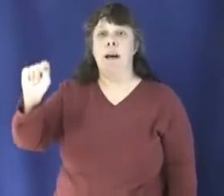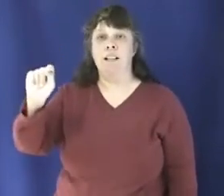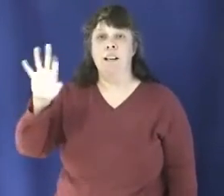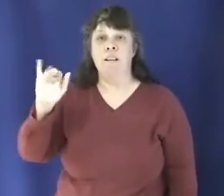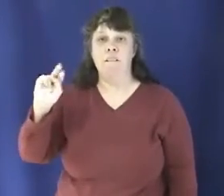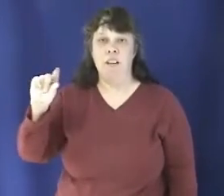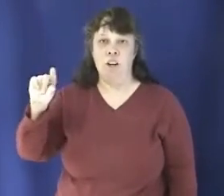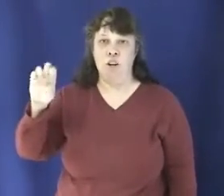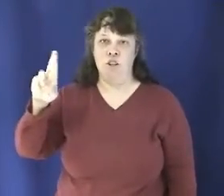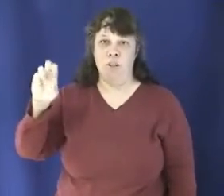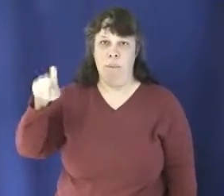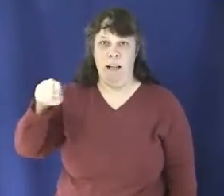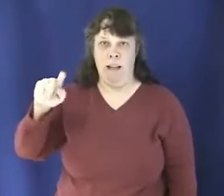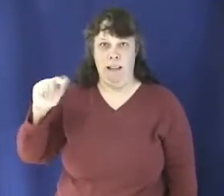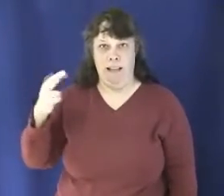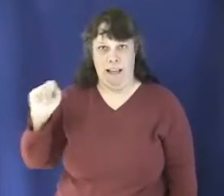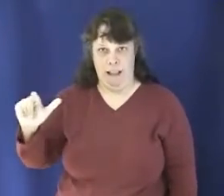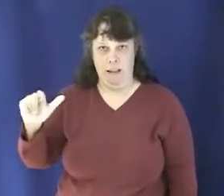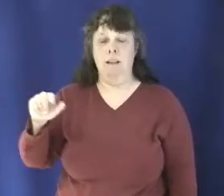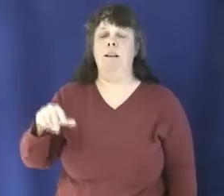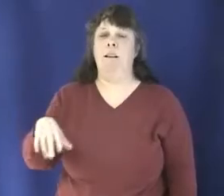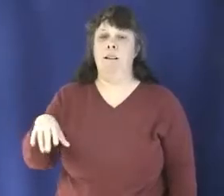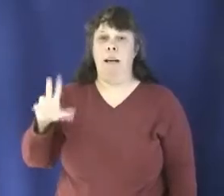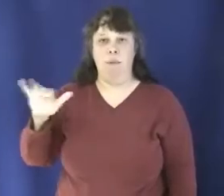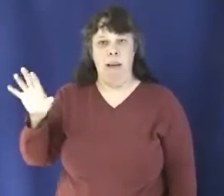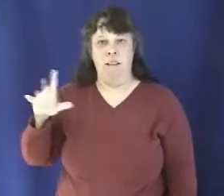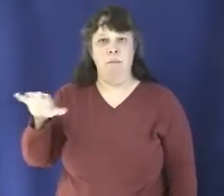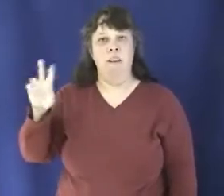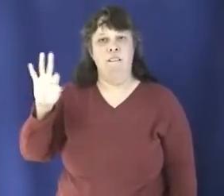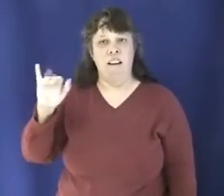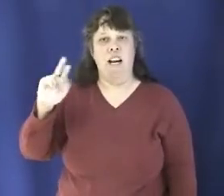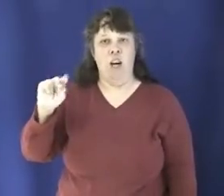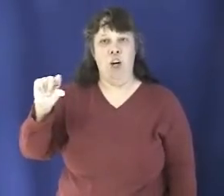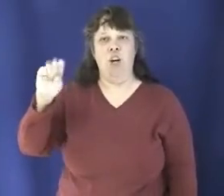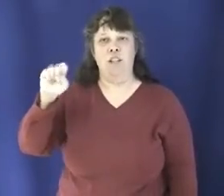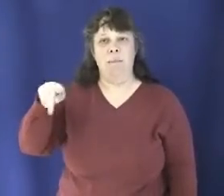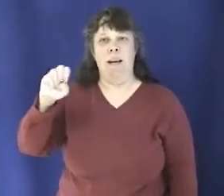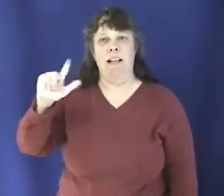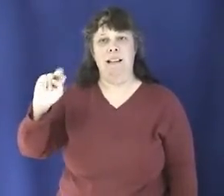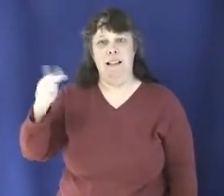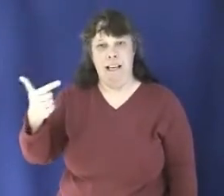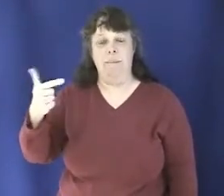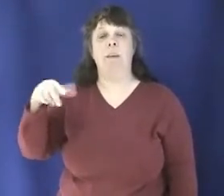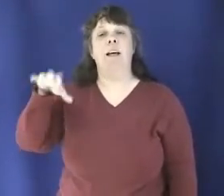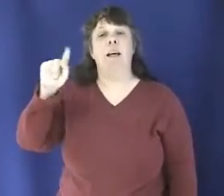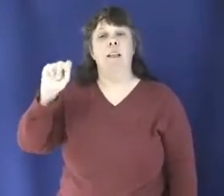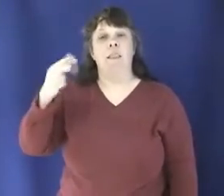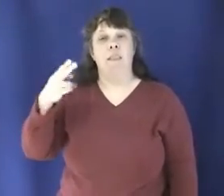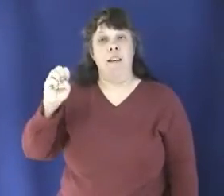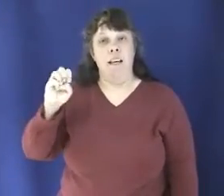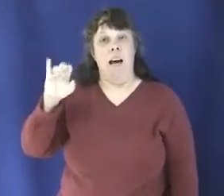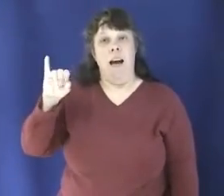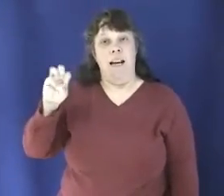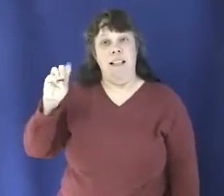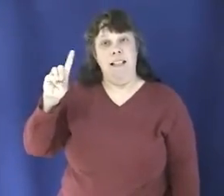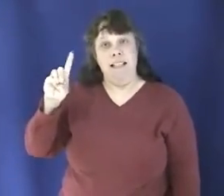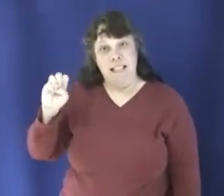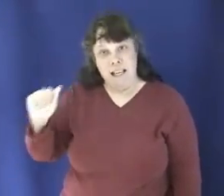but fingerspelling. That was a bad fingerspelling. The